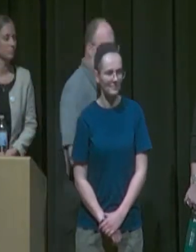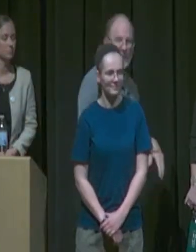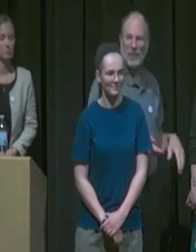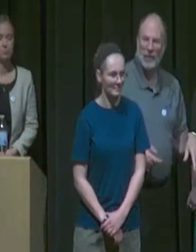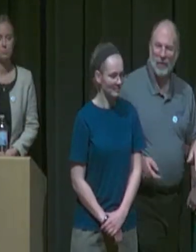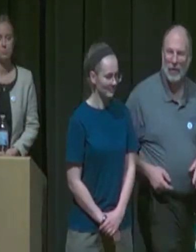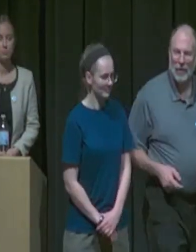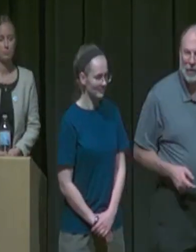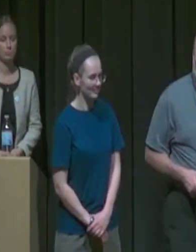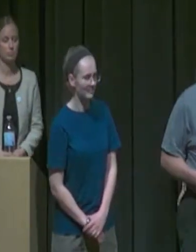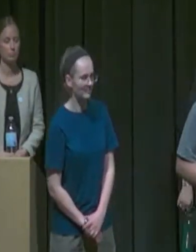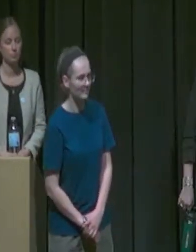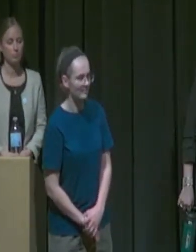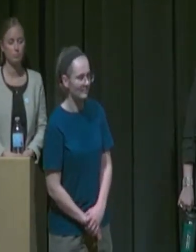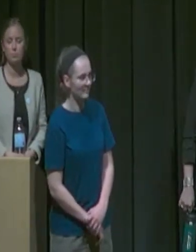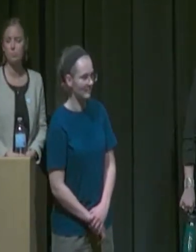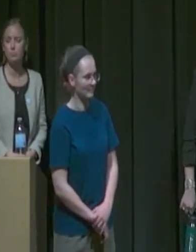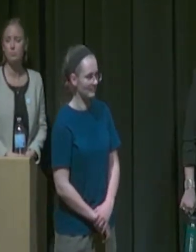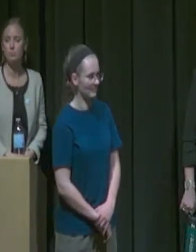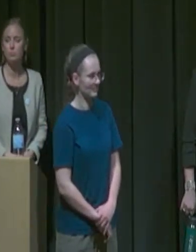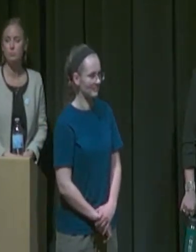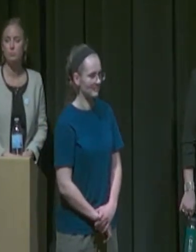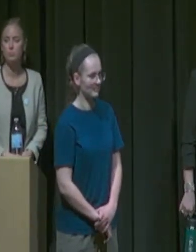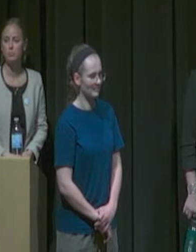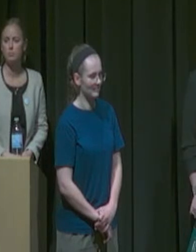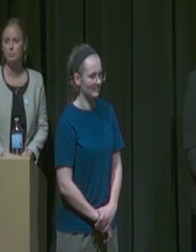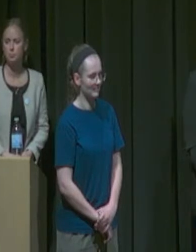Where are we? Was somebody up here first?